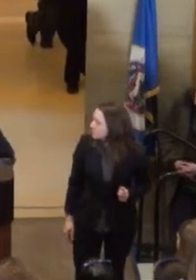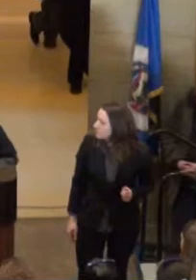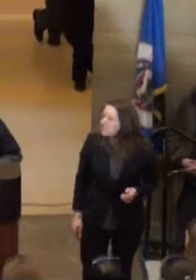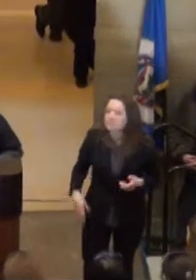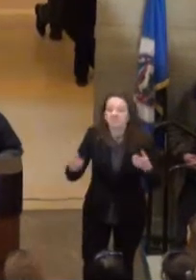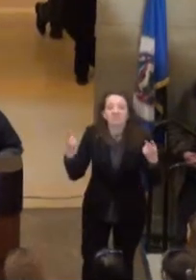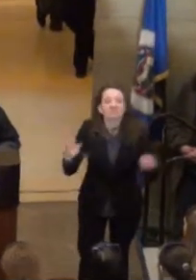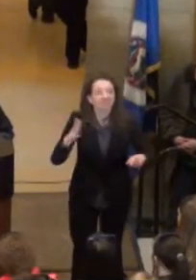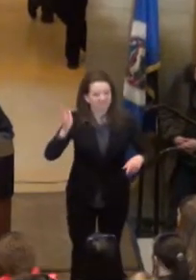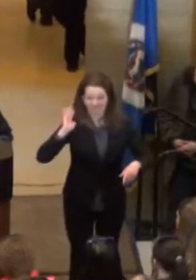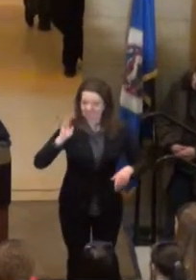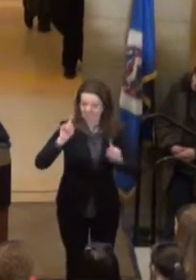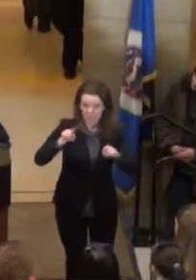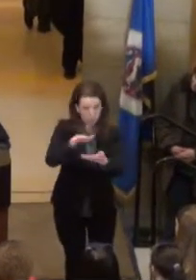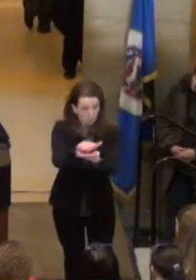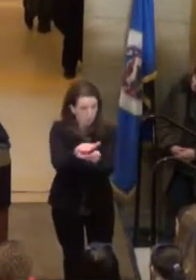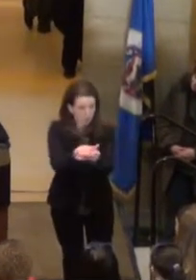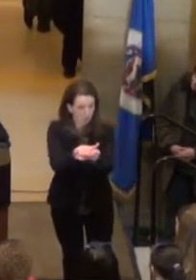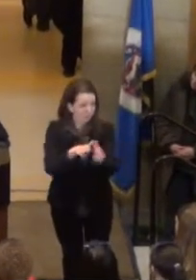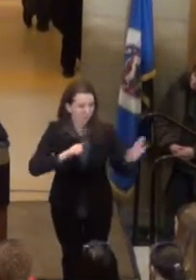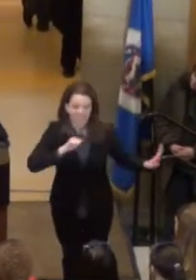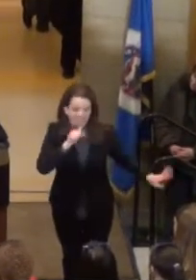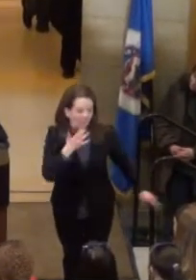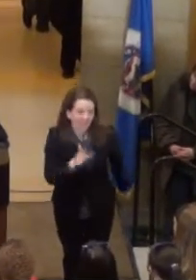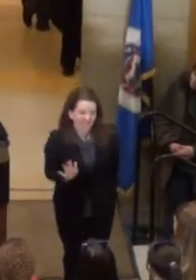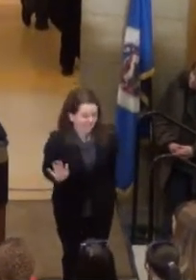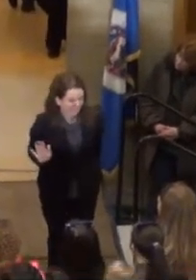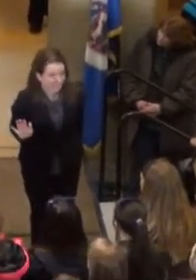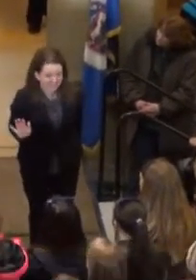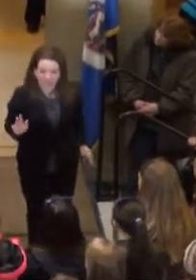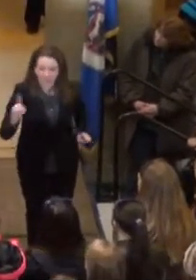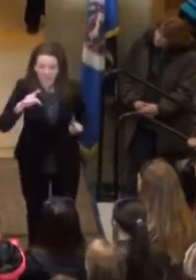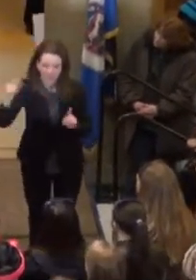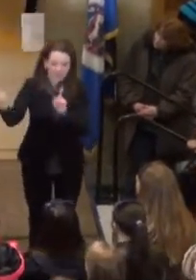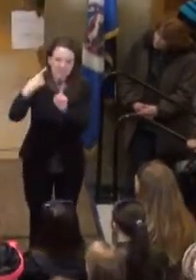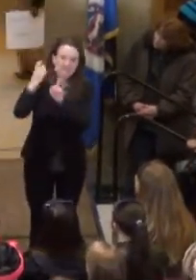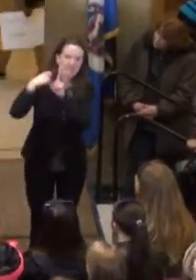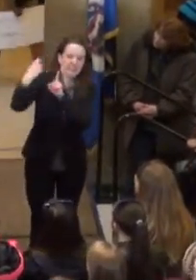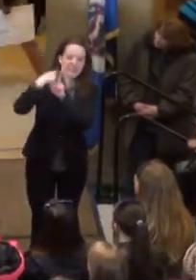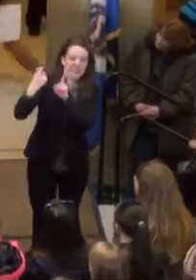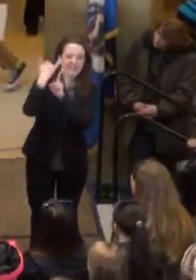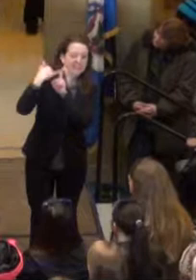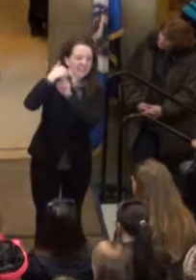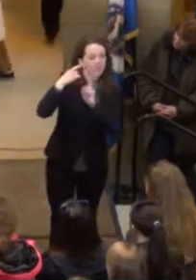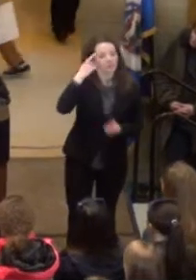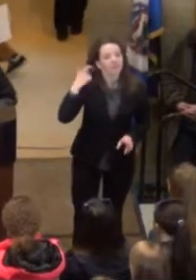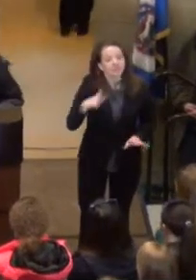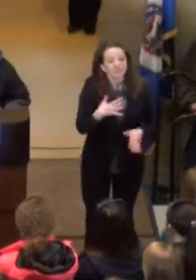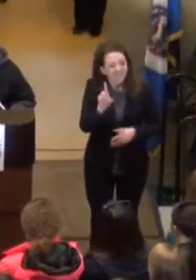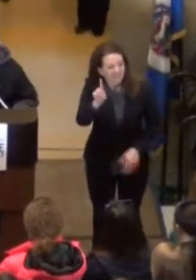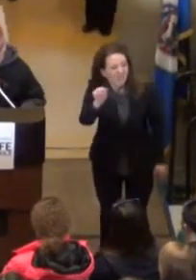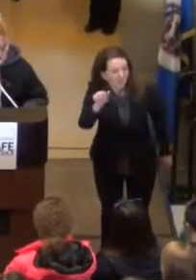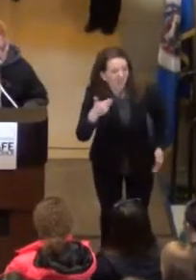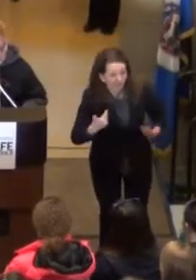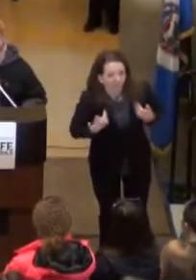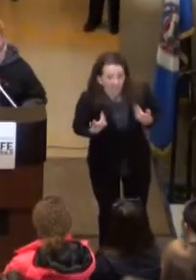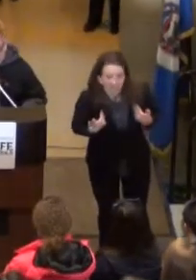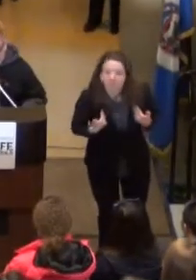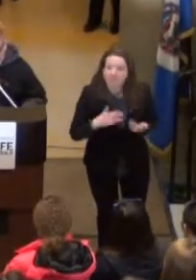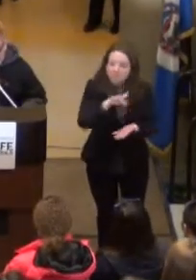When I was in school, I wasn't so lucky. I was a target of bullying because of my disability. In middle